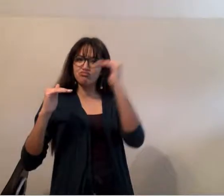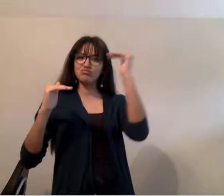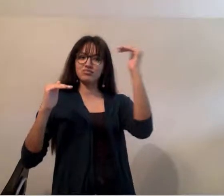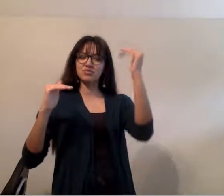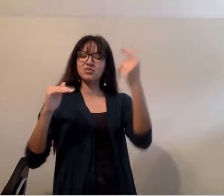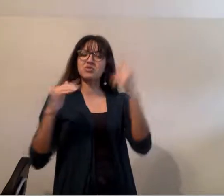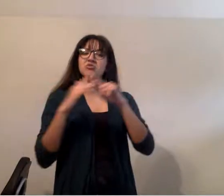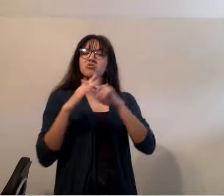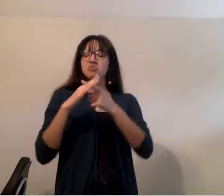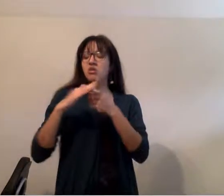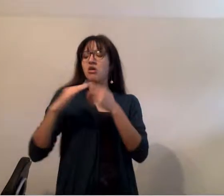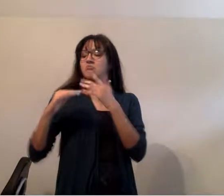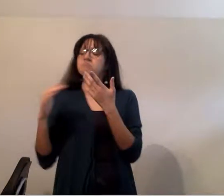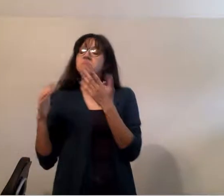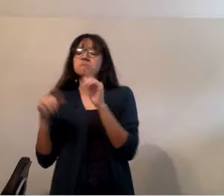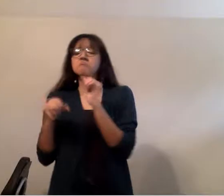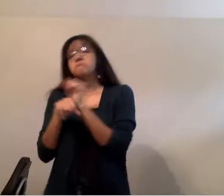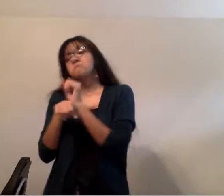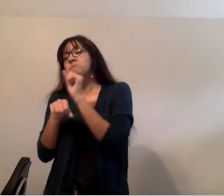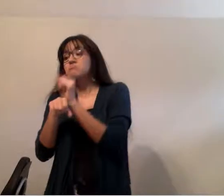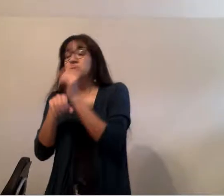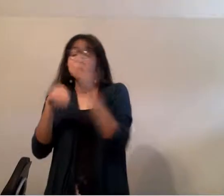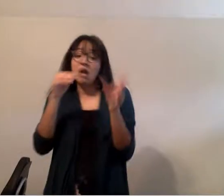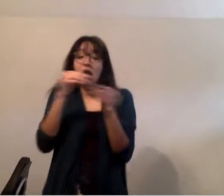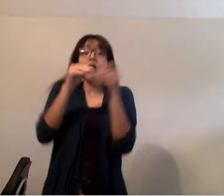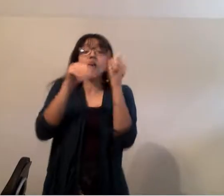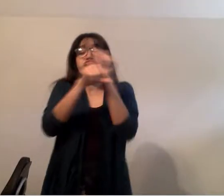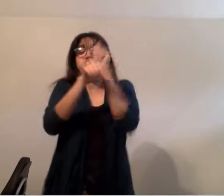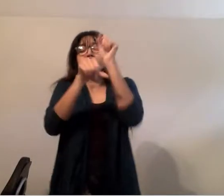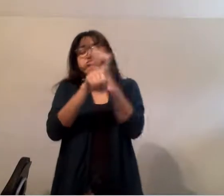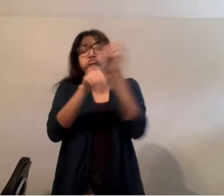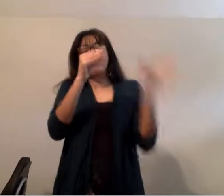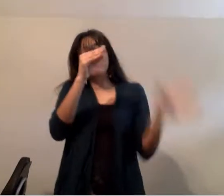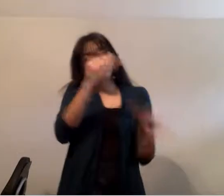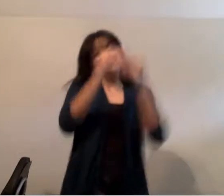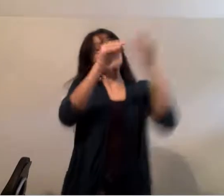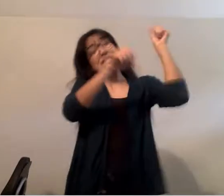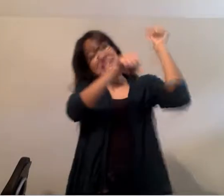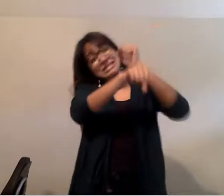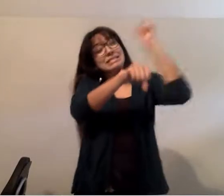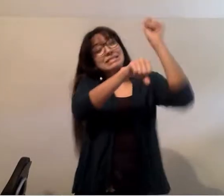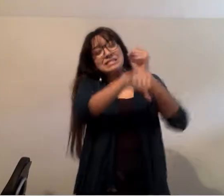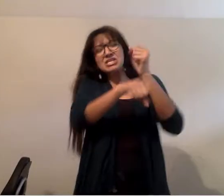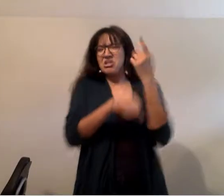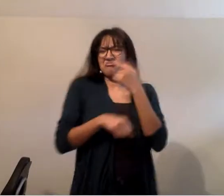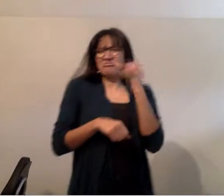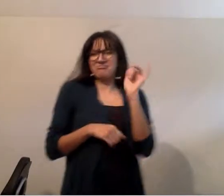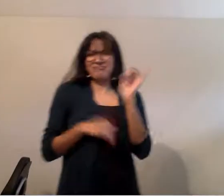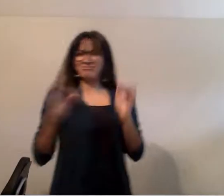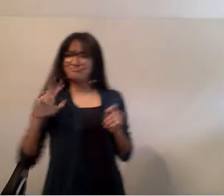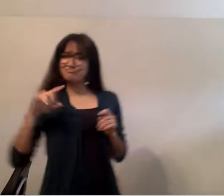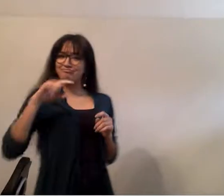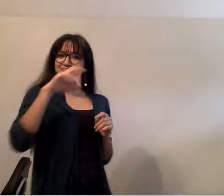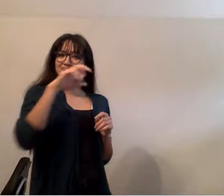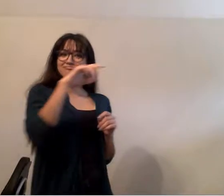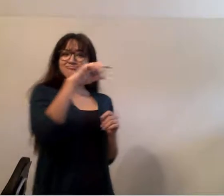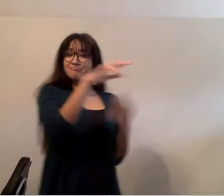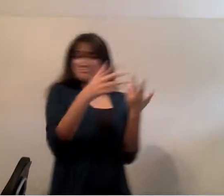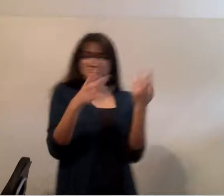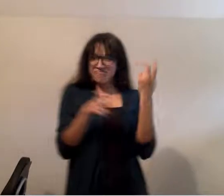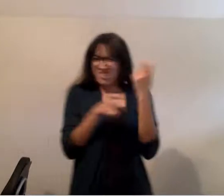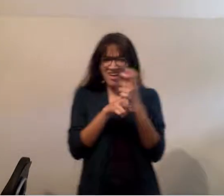in the middle months. And then at the end, I would kick it up into high gear. It's just like a little staircase. How hard could it be to just walk up the